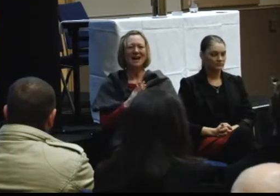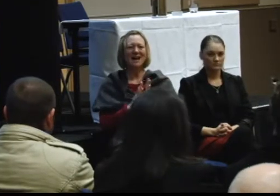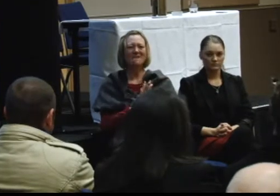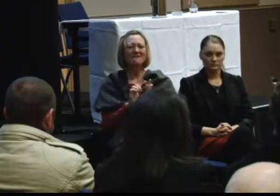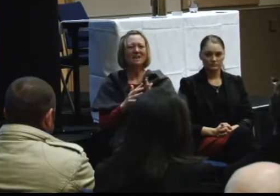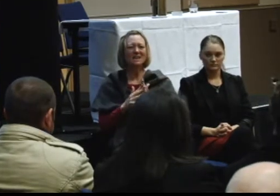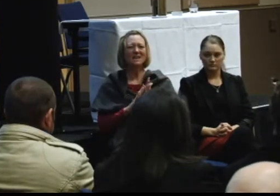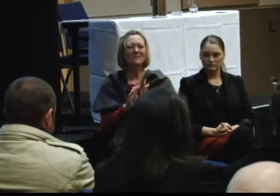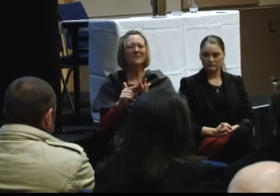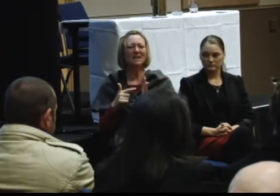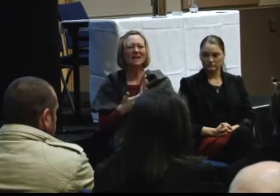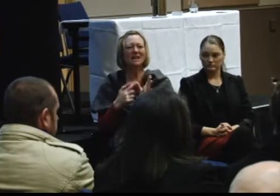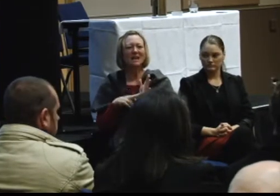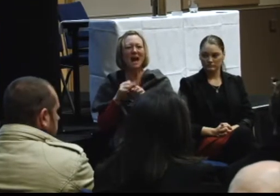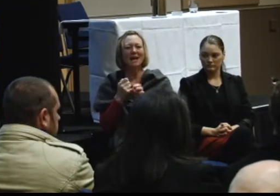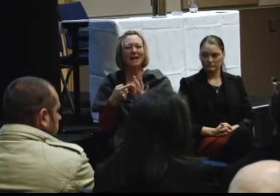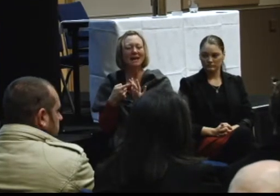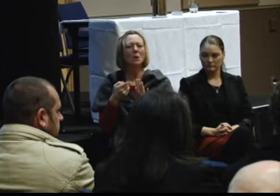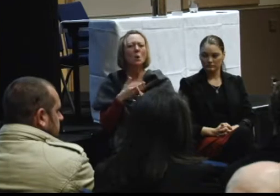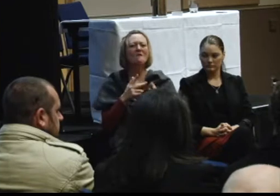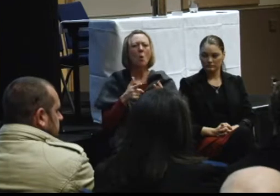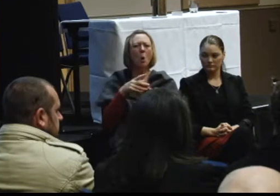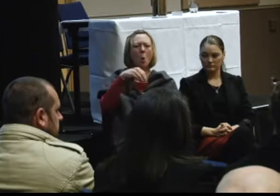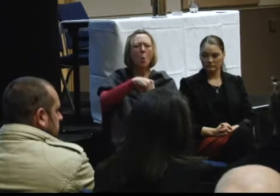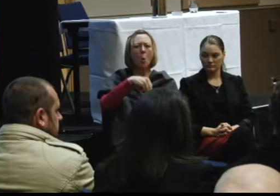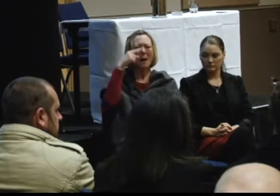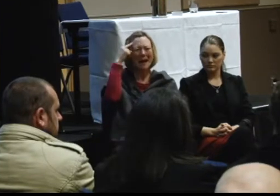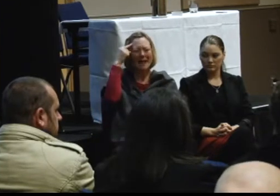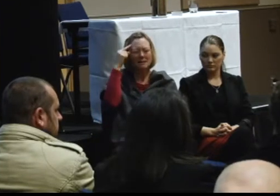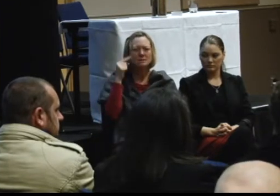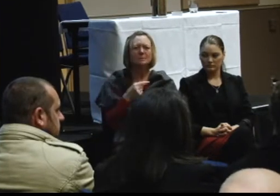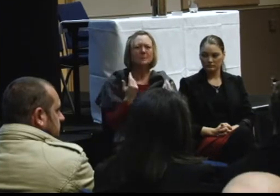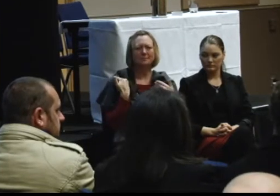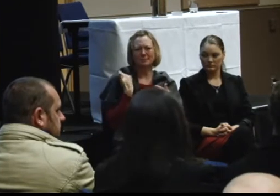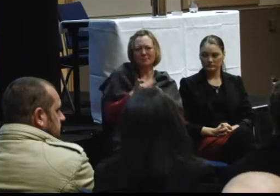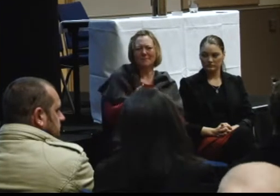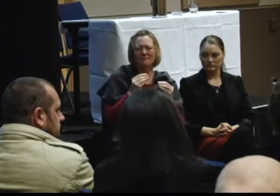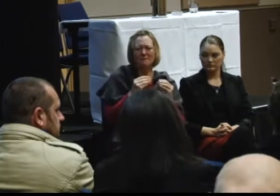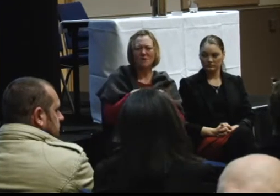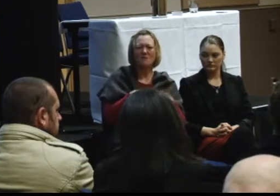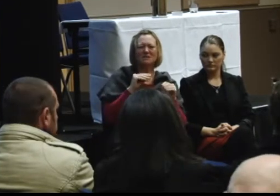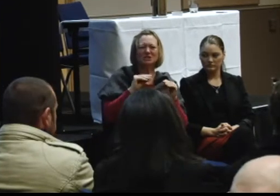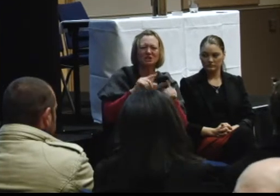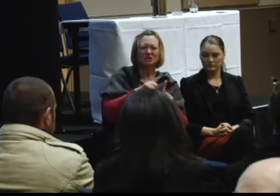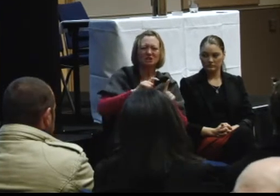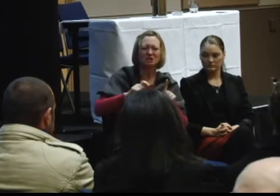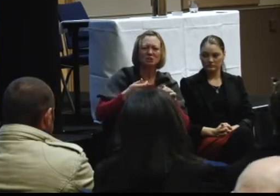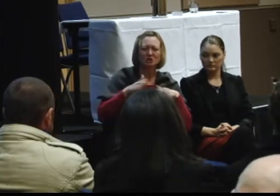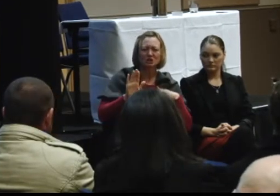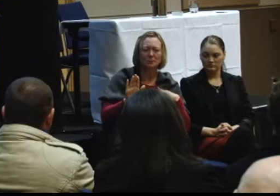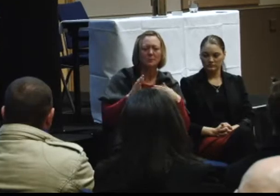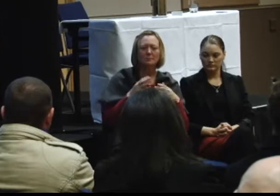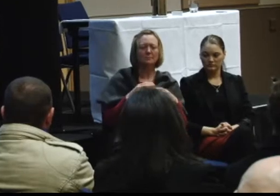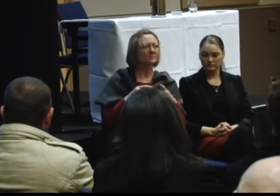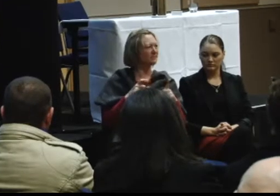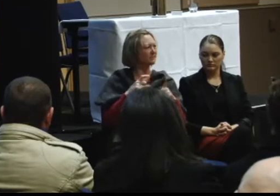and she has been involved in teaching digital literacy and digital citizenship in, among other places, Kura